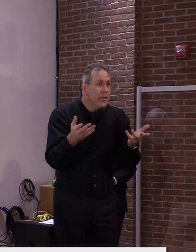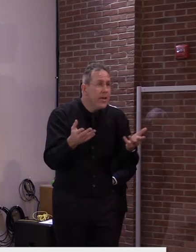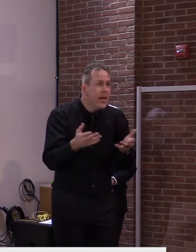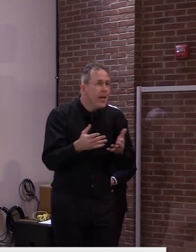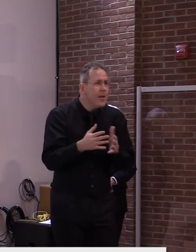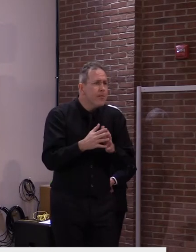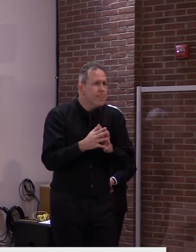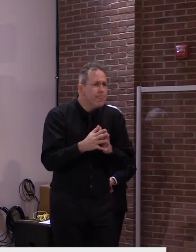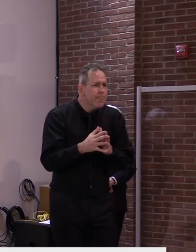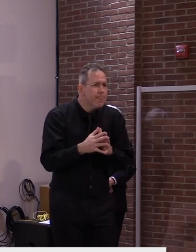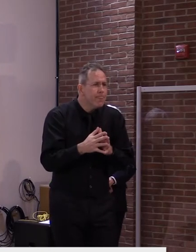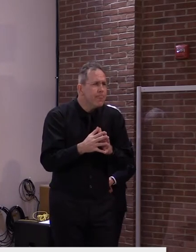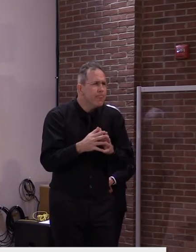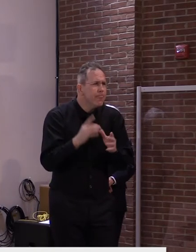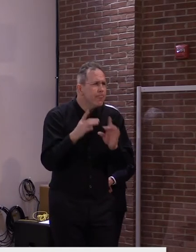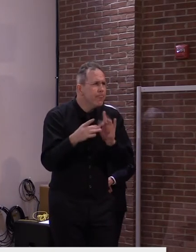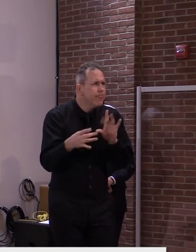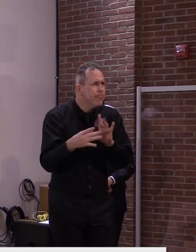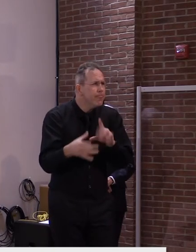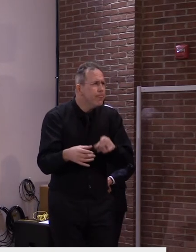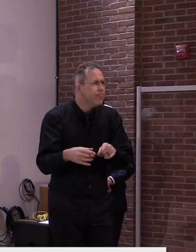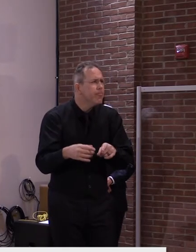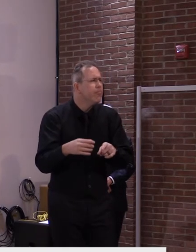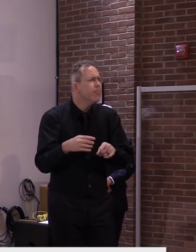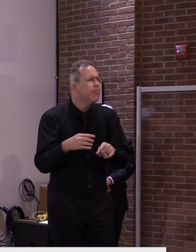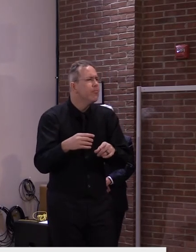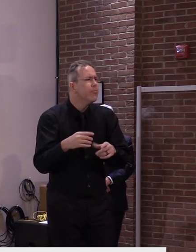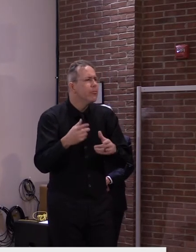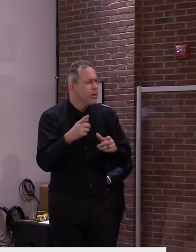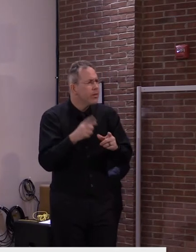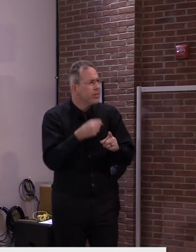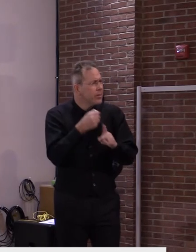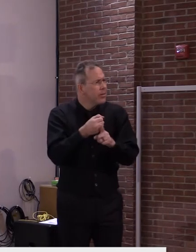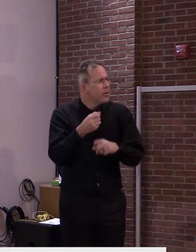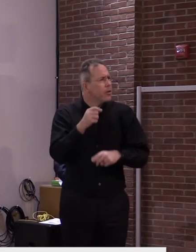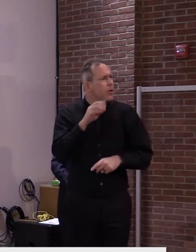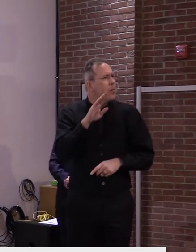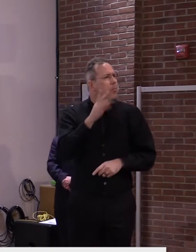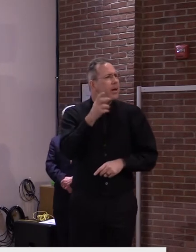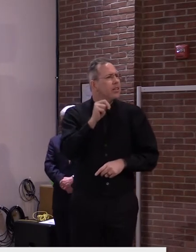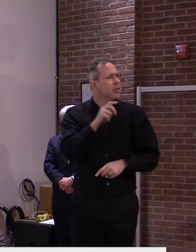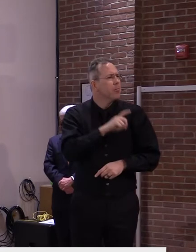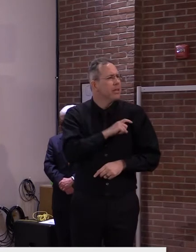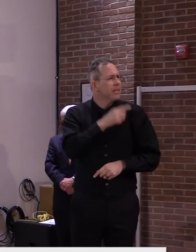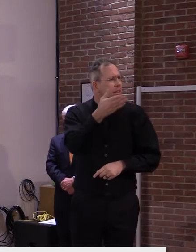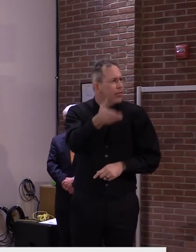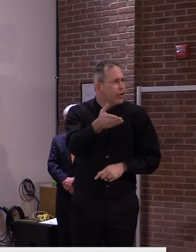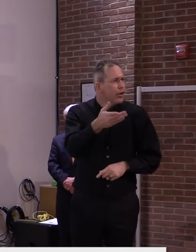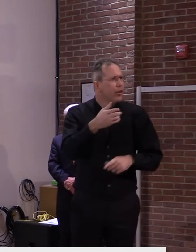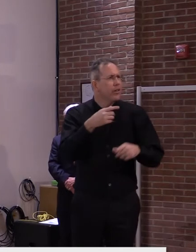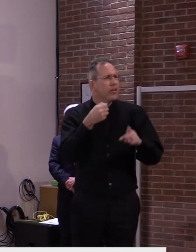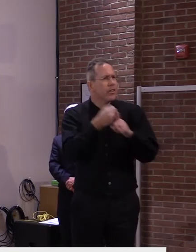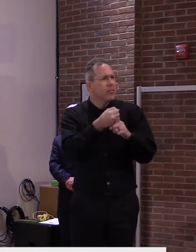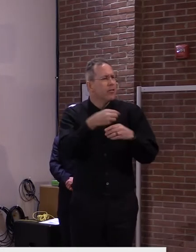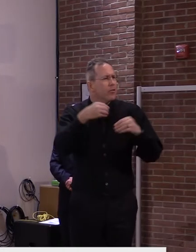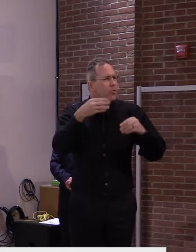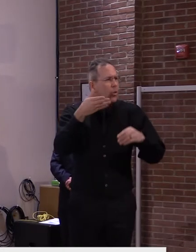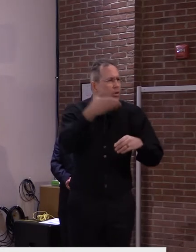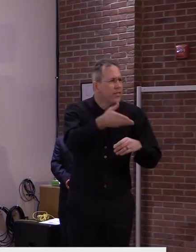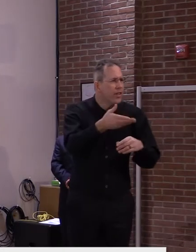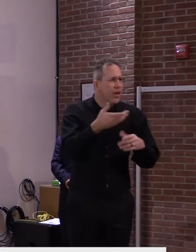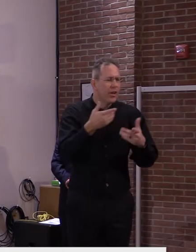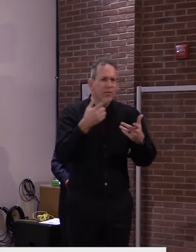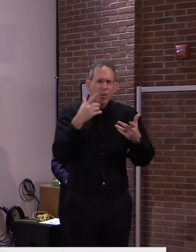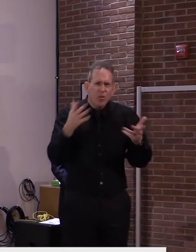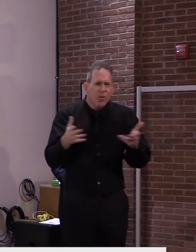three pharmacies earlier this year, last year, that when you were urging people to go get flu shots, but yet these at